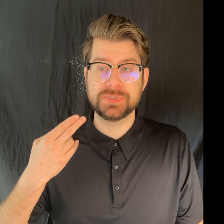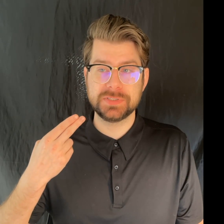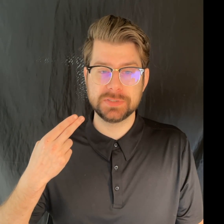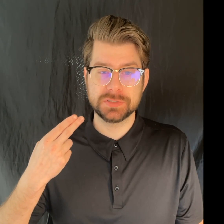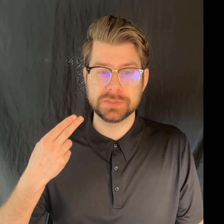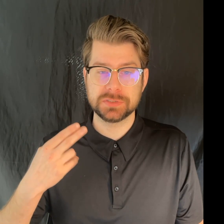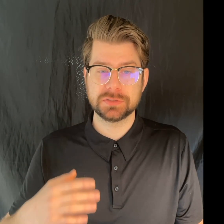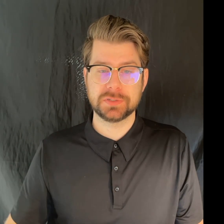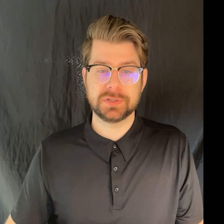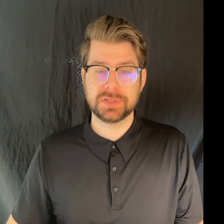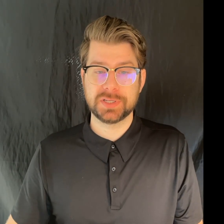booms,